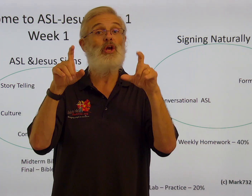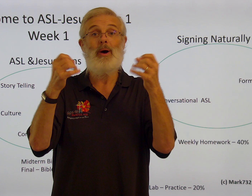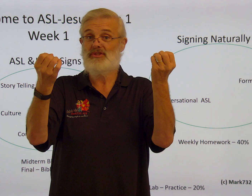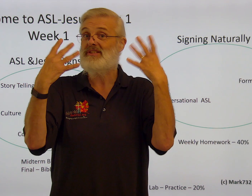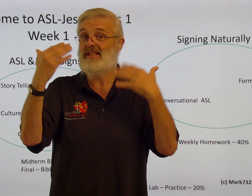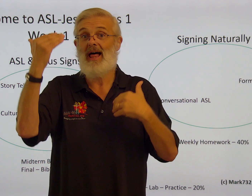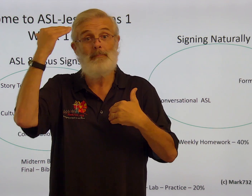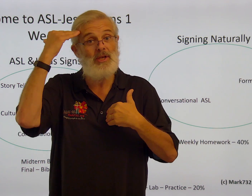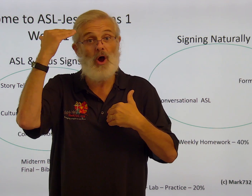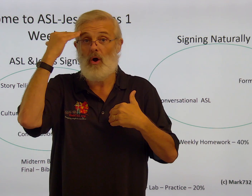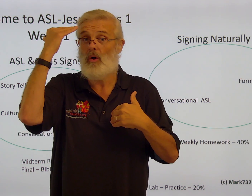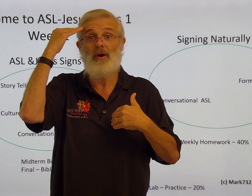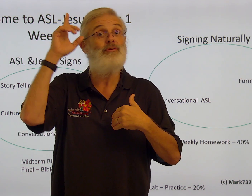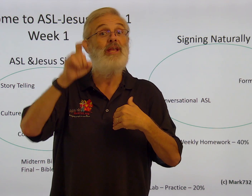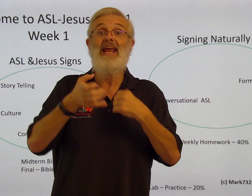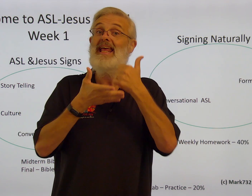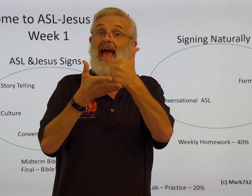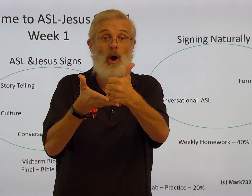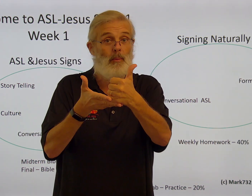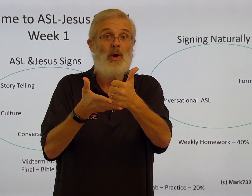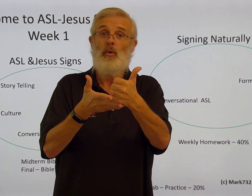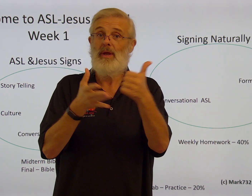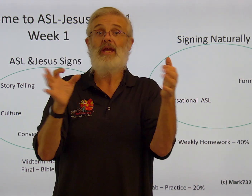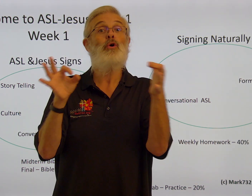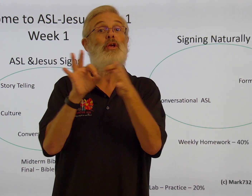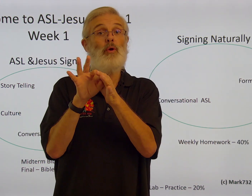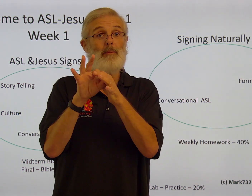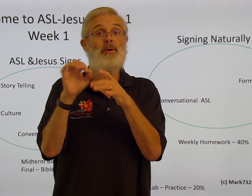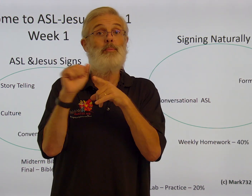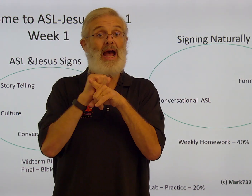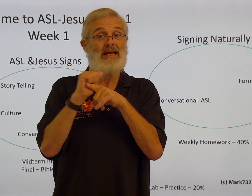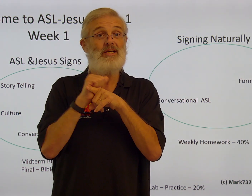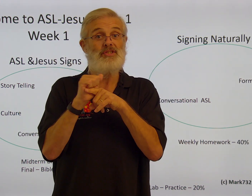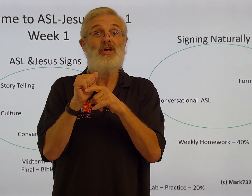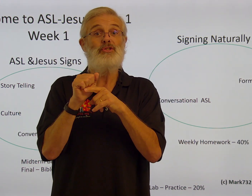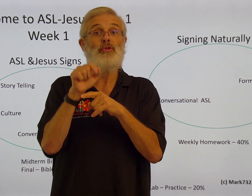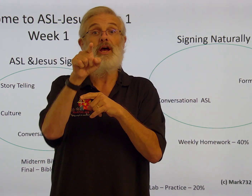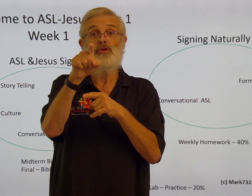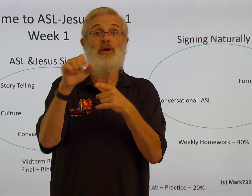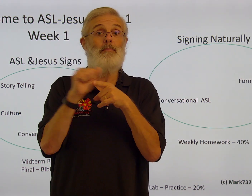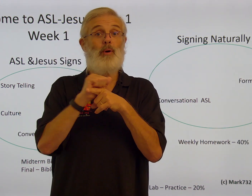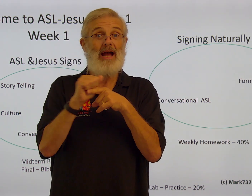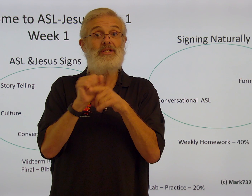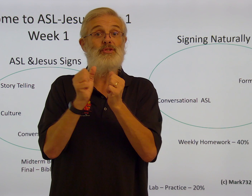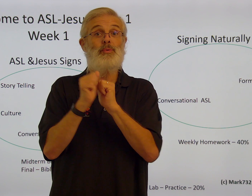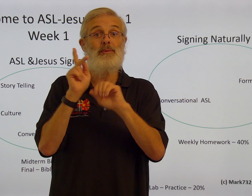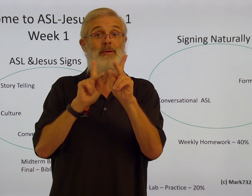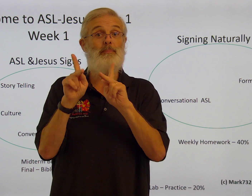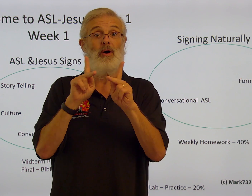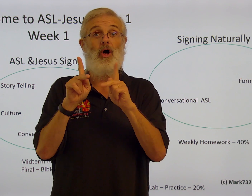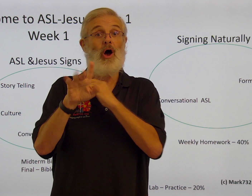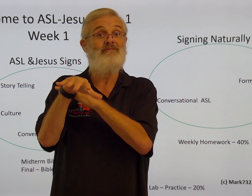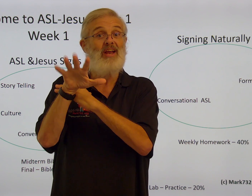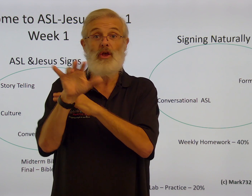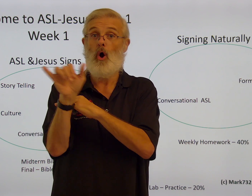questions, let me know. If you need any help, we can hook you up with practice so that you can practice with people on video